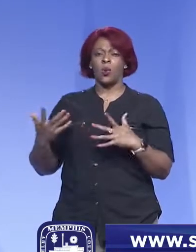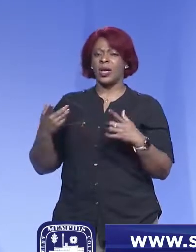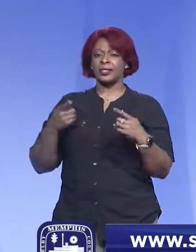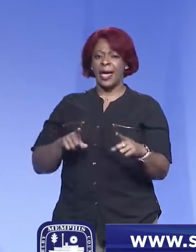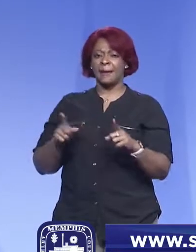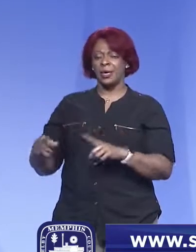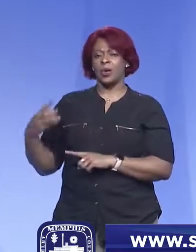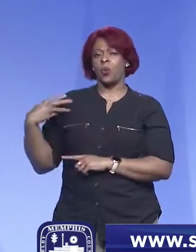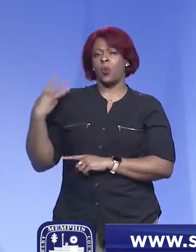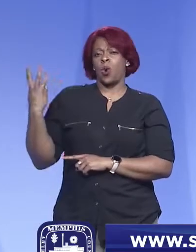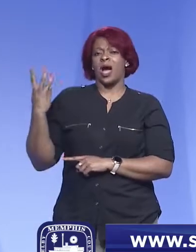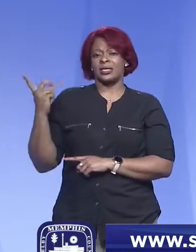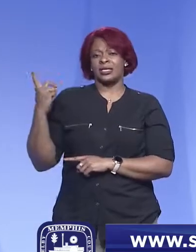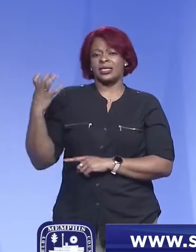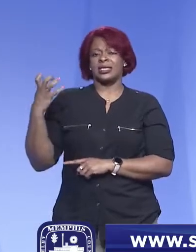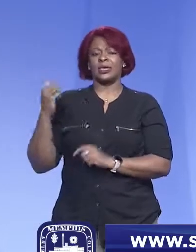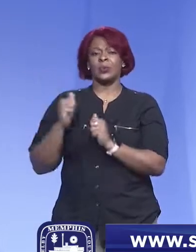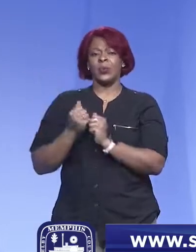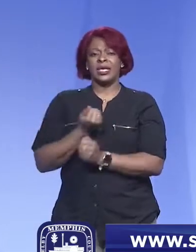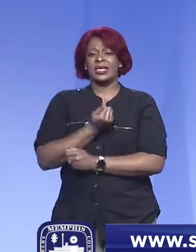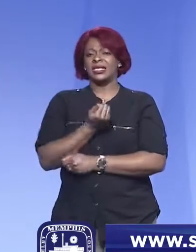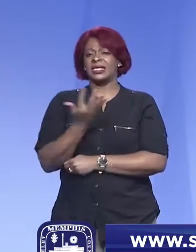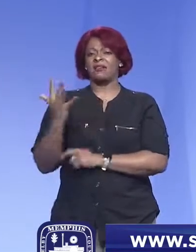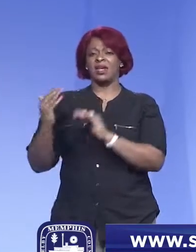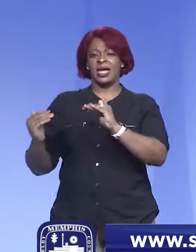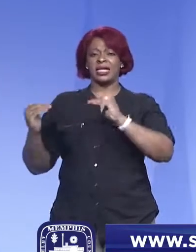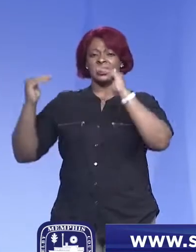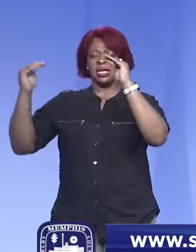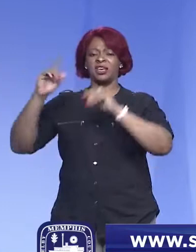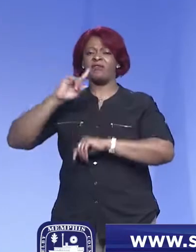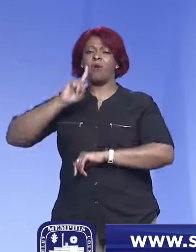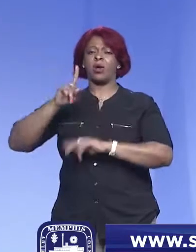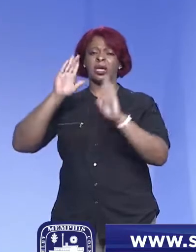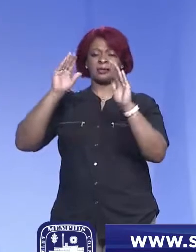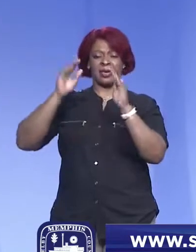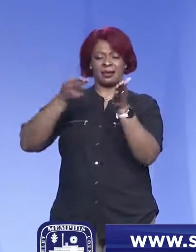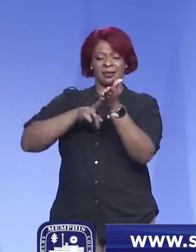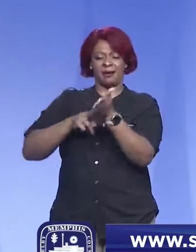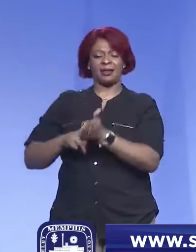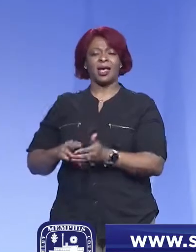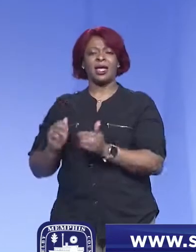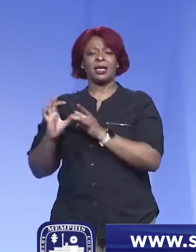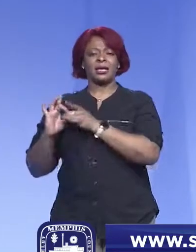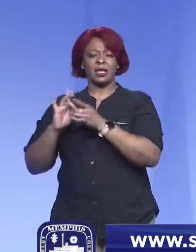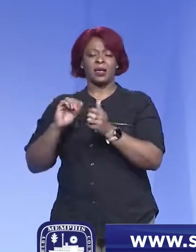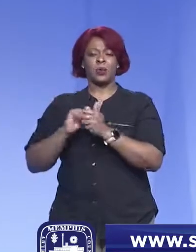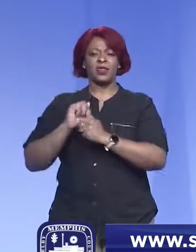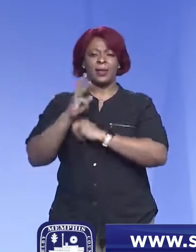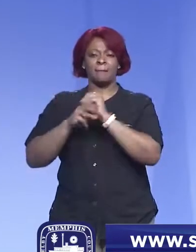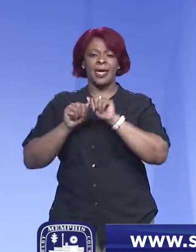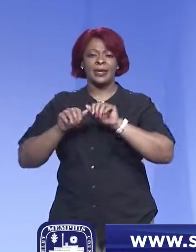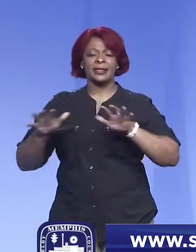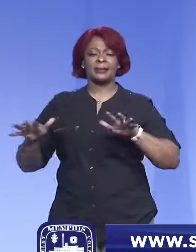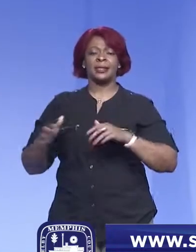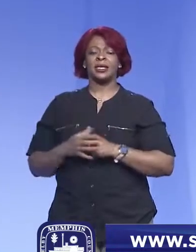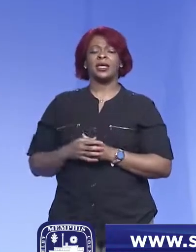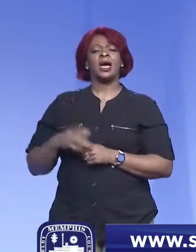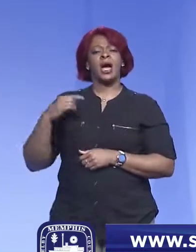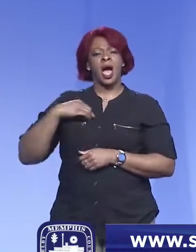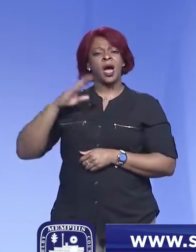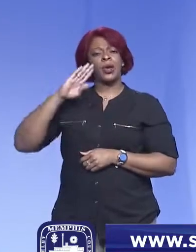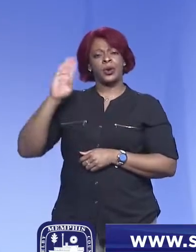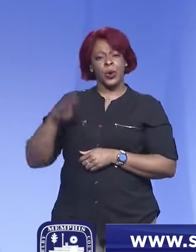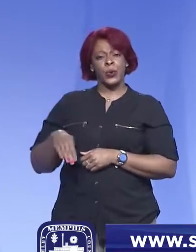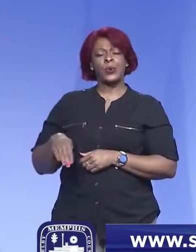in Washington, especially today with several executive orders expected to be signed dealing with the pandemic. I know